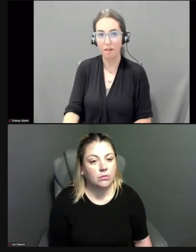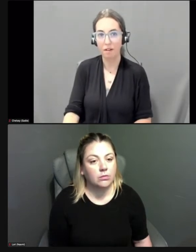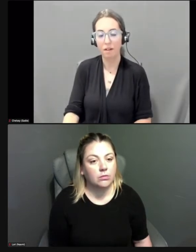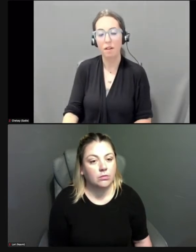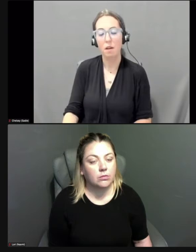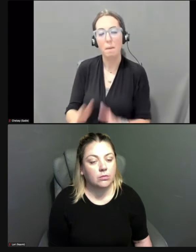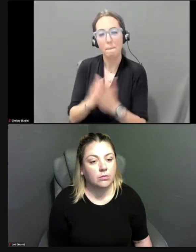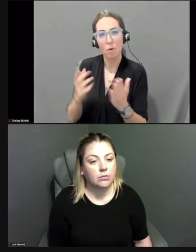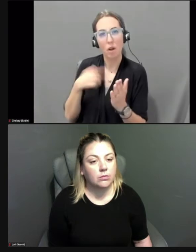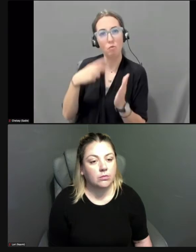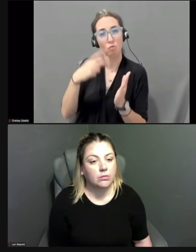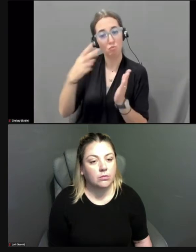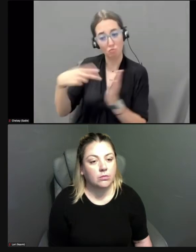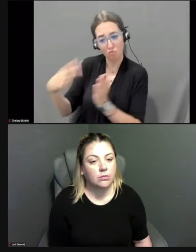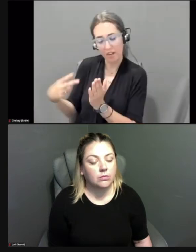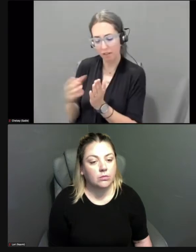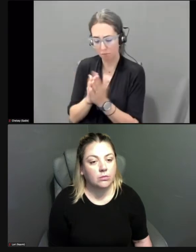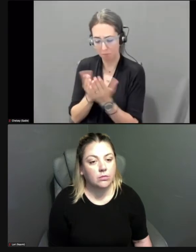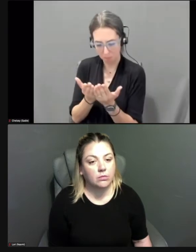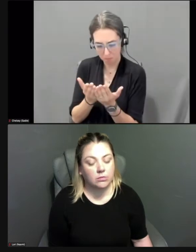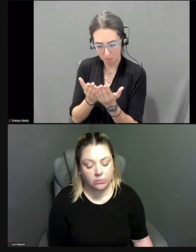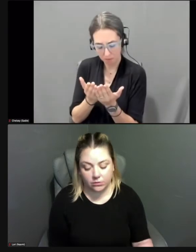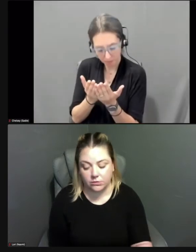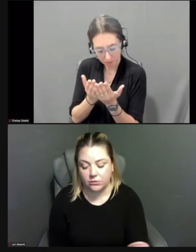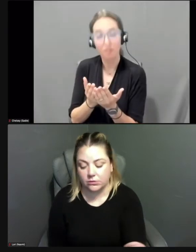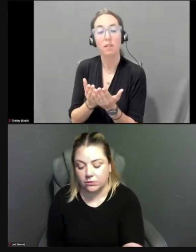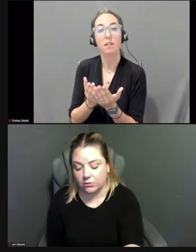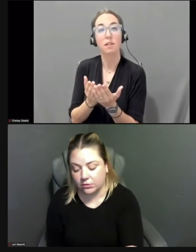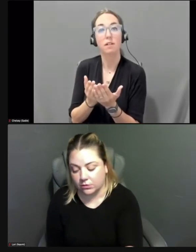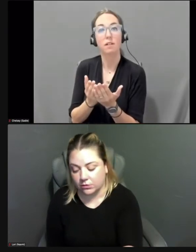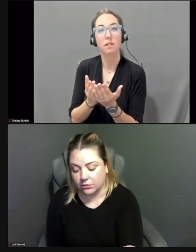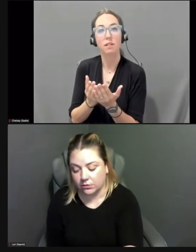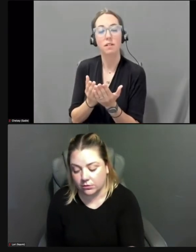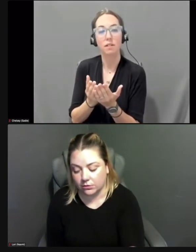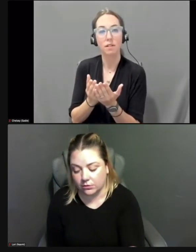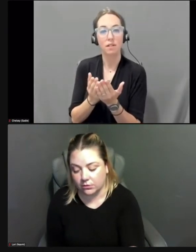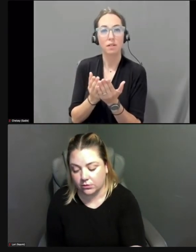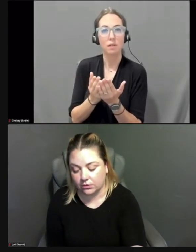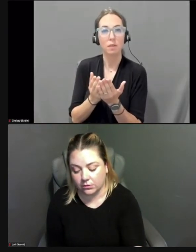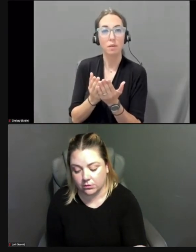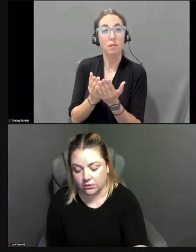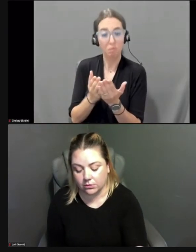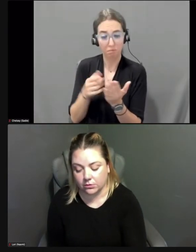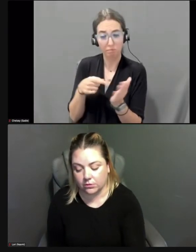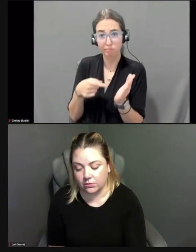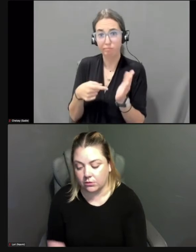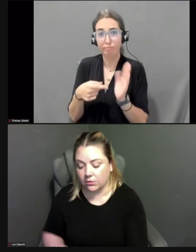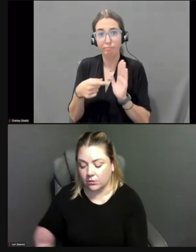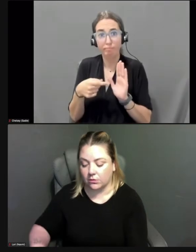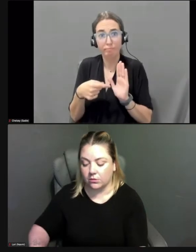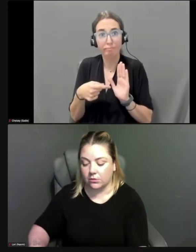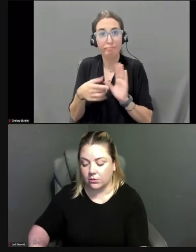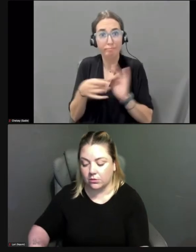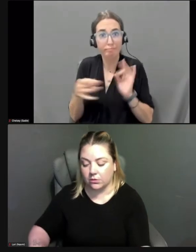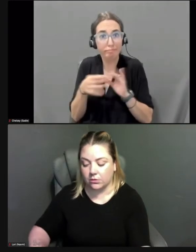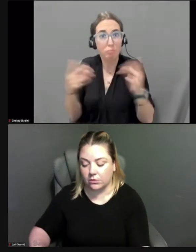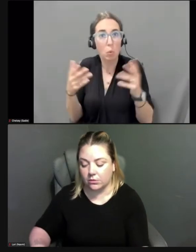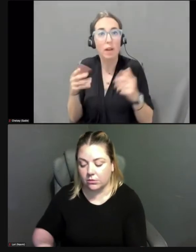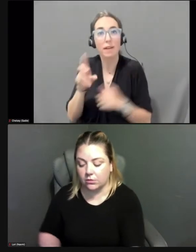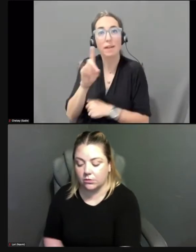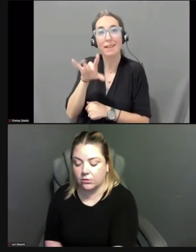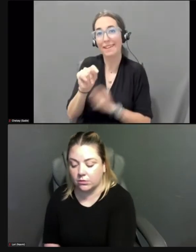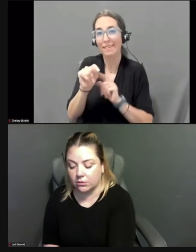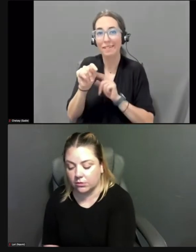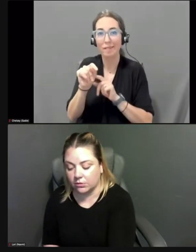and the content was very much dieting doesn't work. Trying to intentionally lose weight